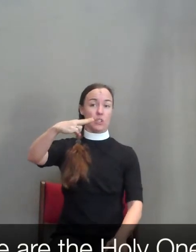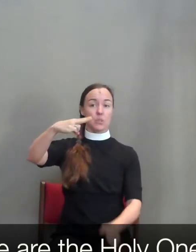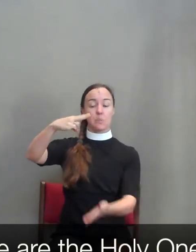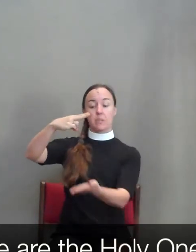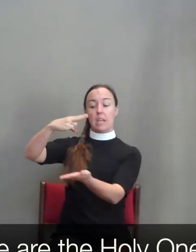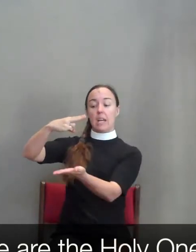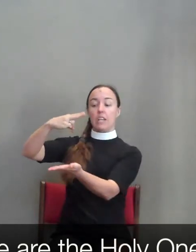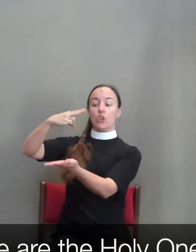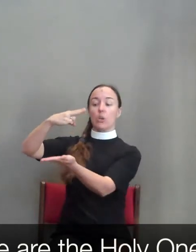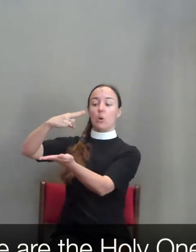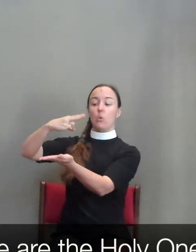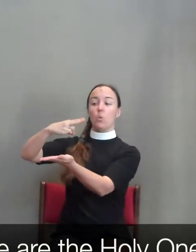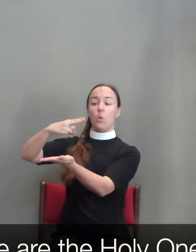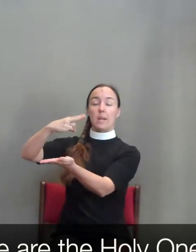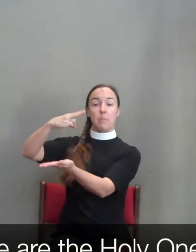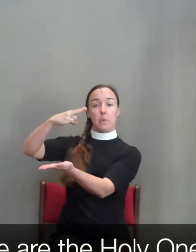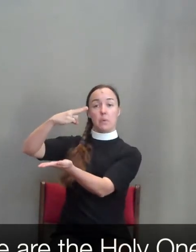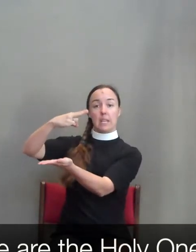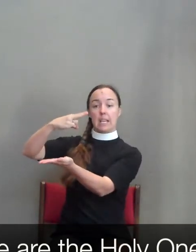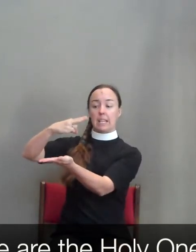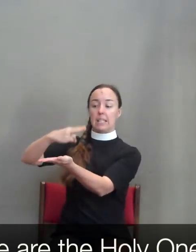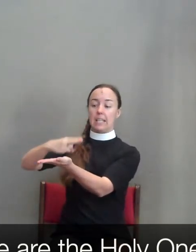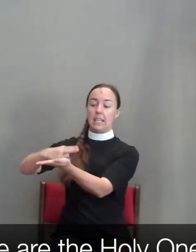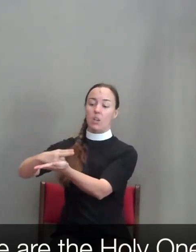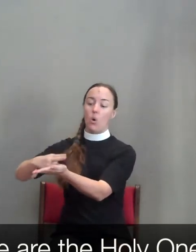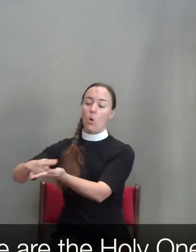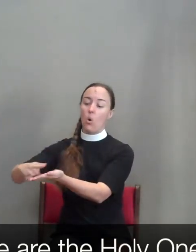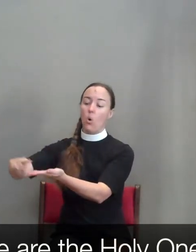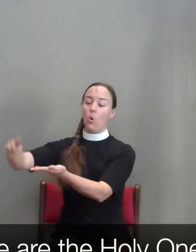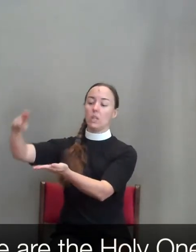fingers, and you're gonna wipe it clean. Holy.